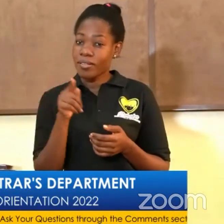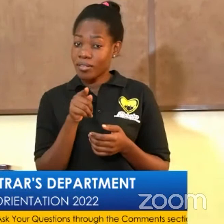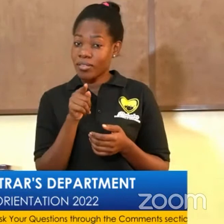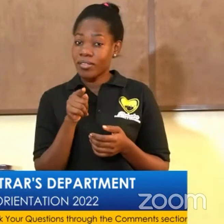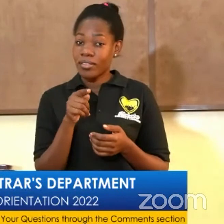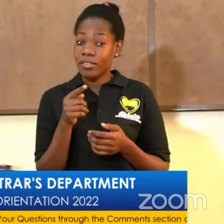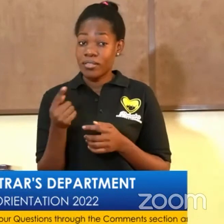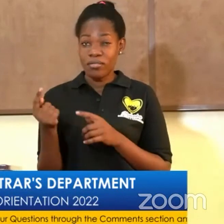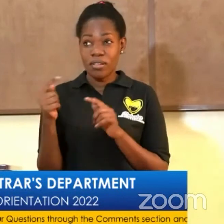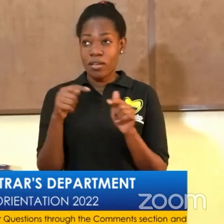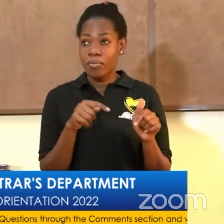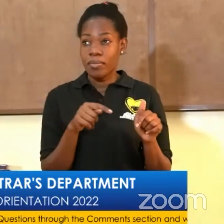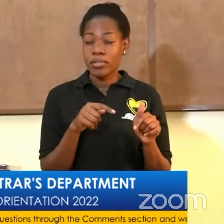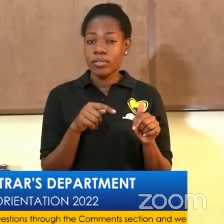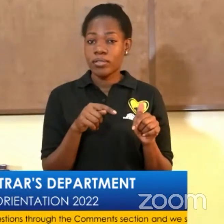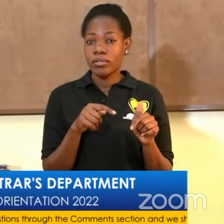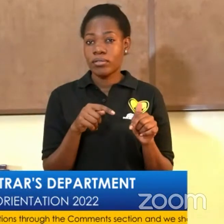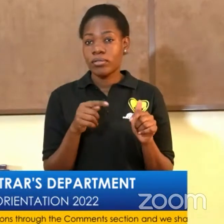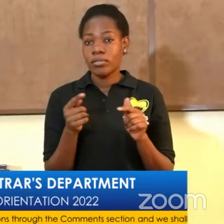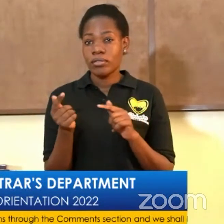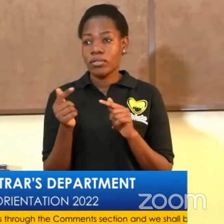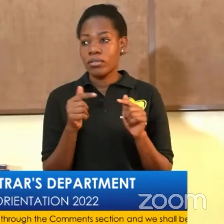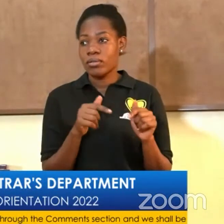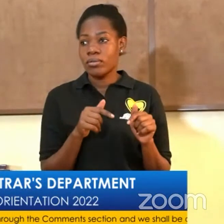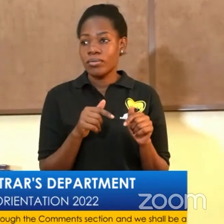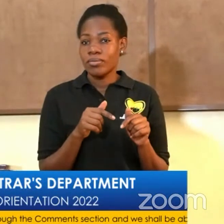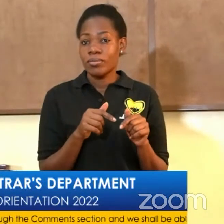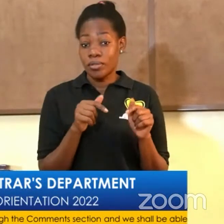will be with us today.